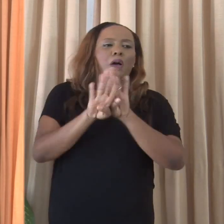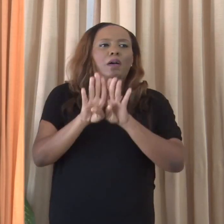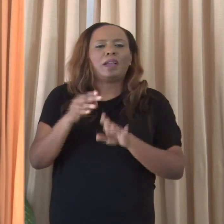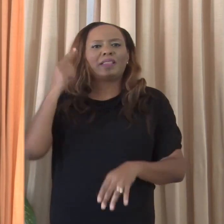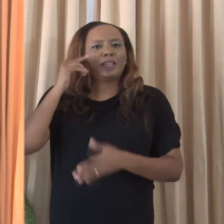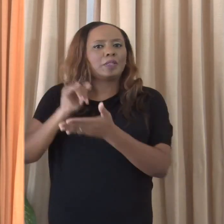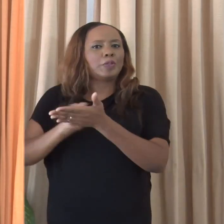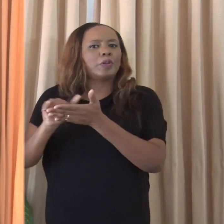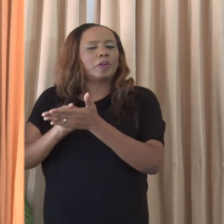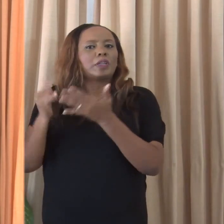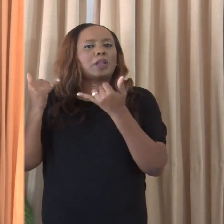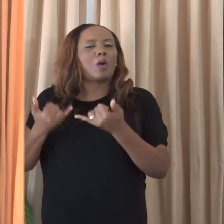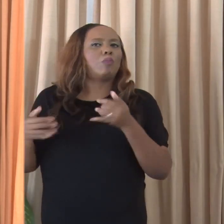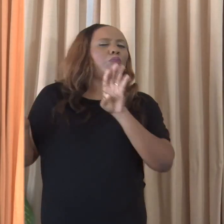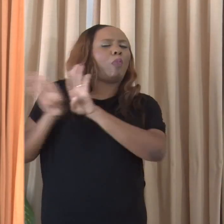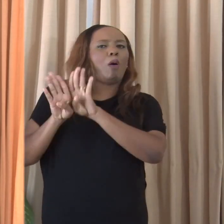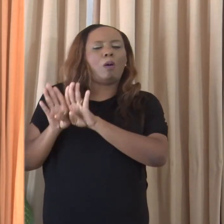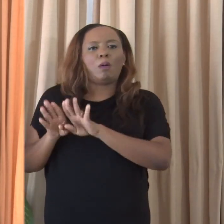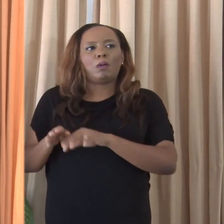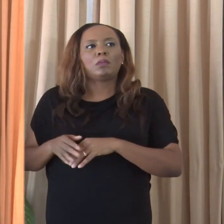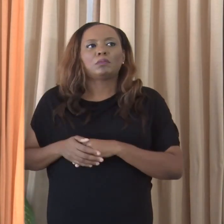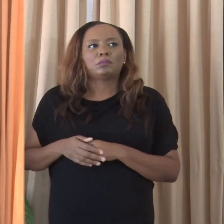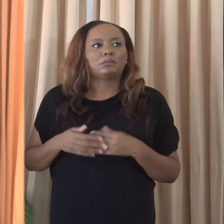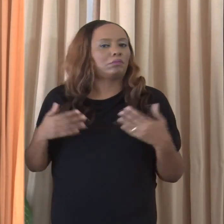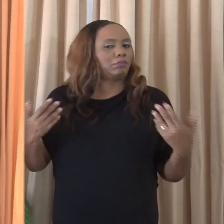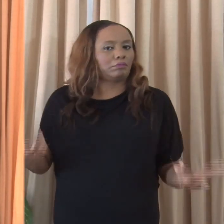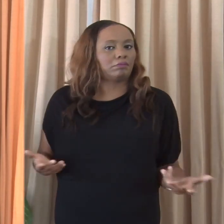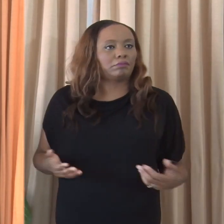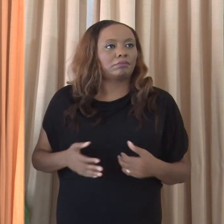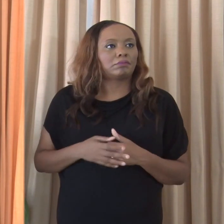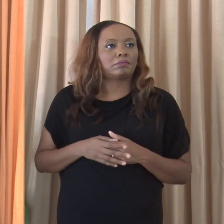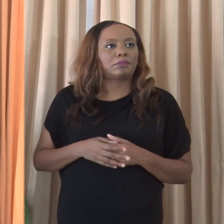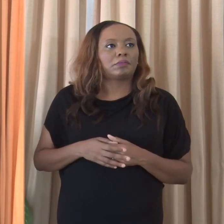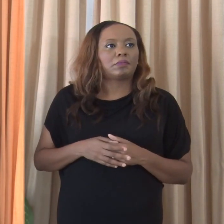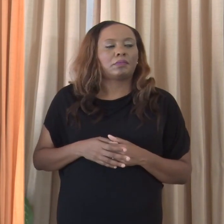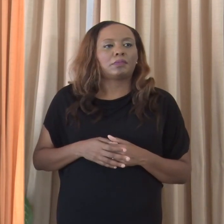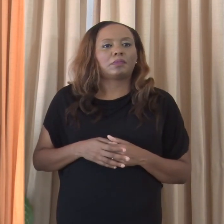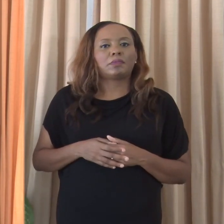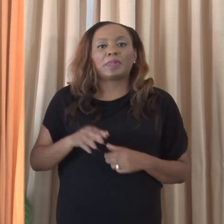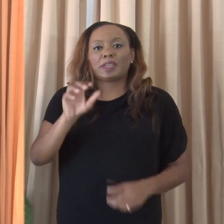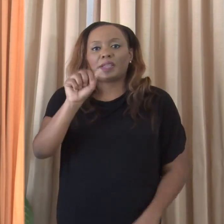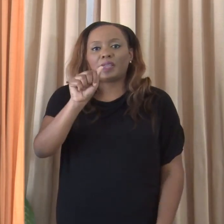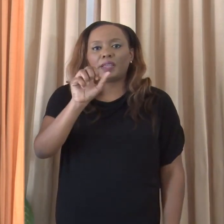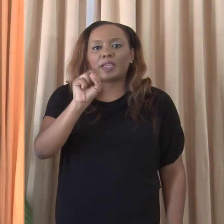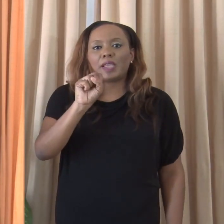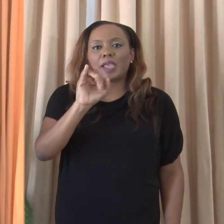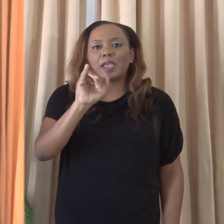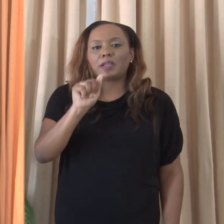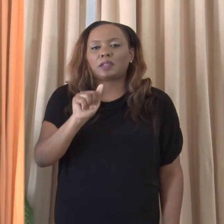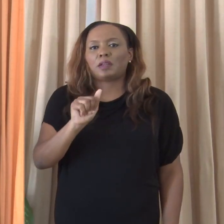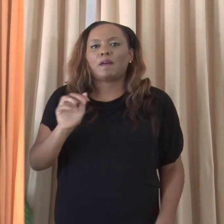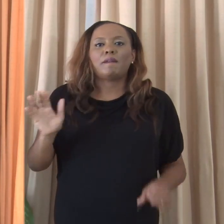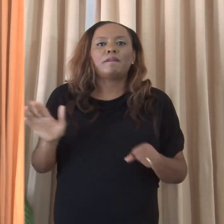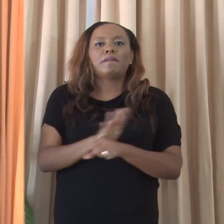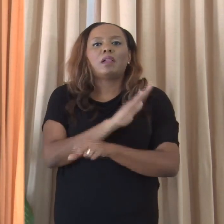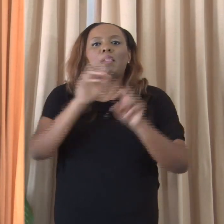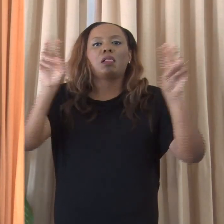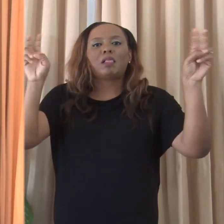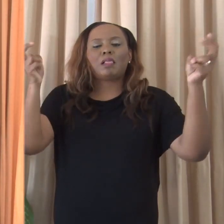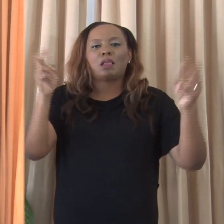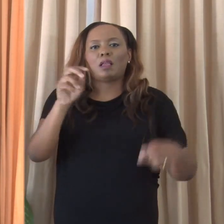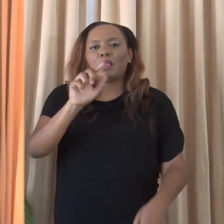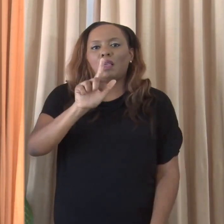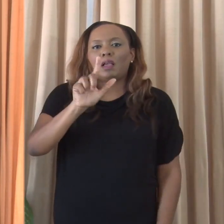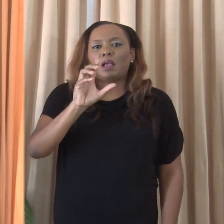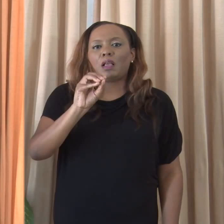point. It will look a lot like what you saw happen in some parts of Asia when they went on complete lockdown.